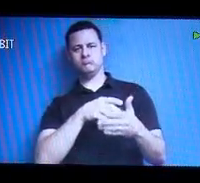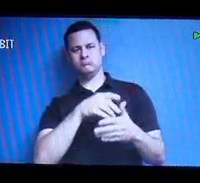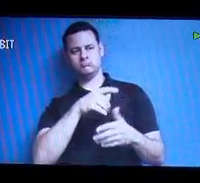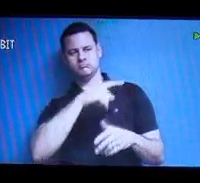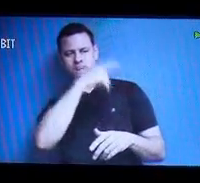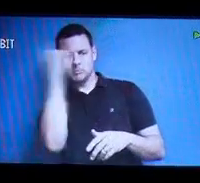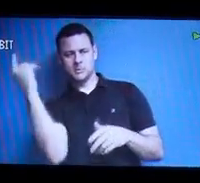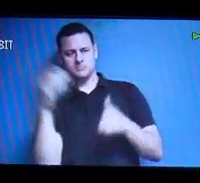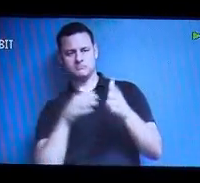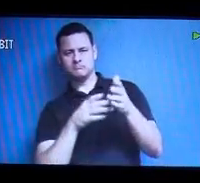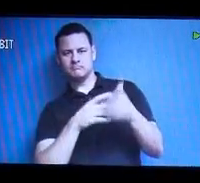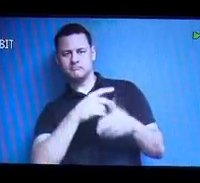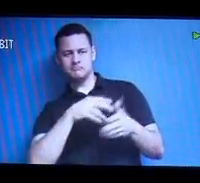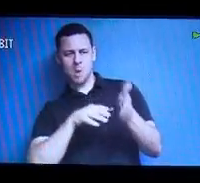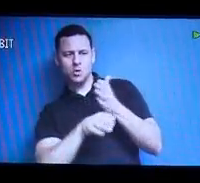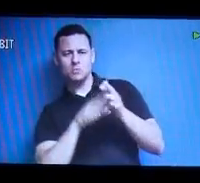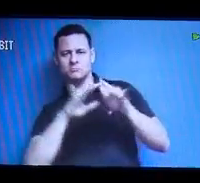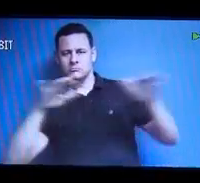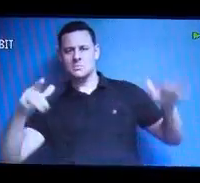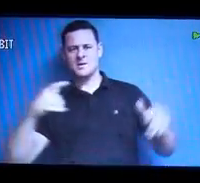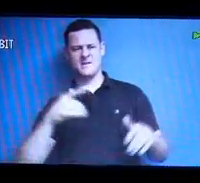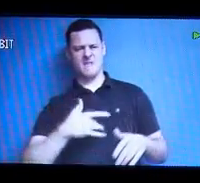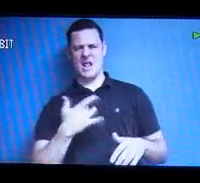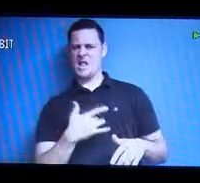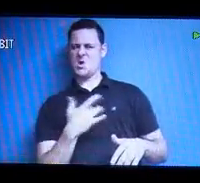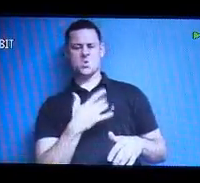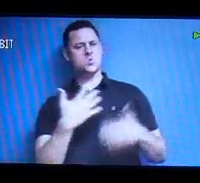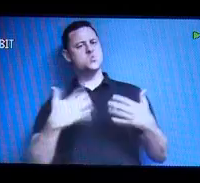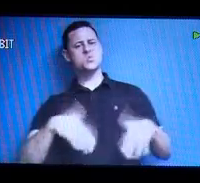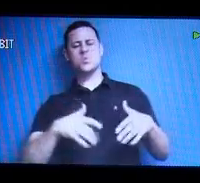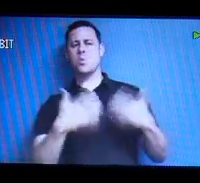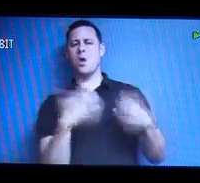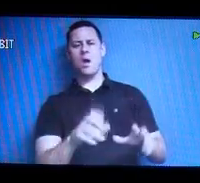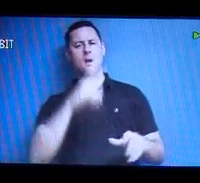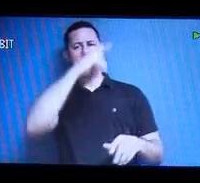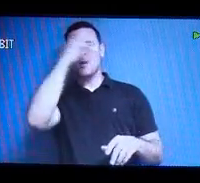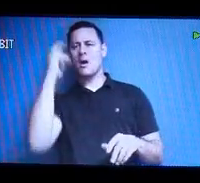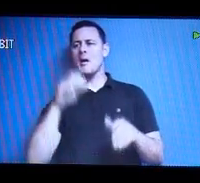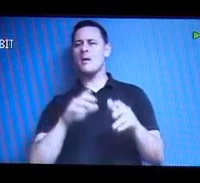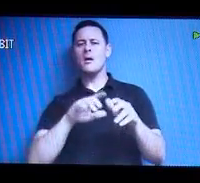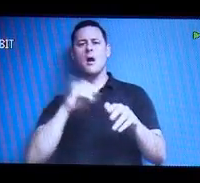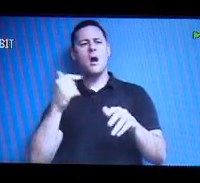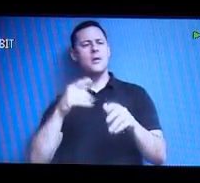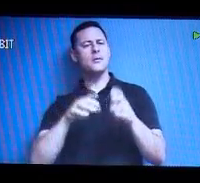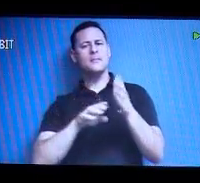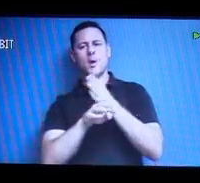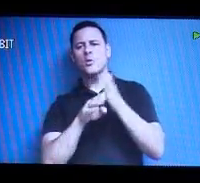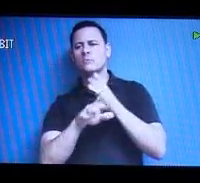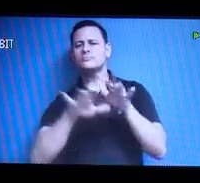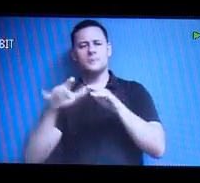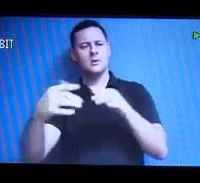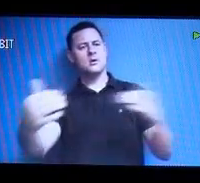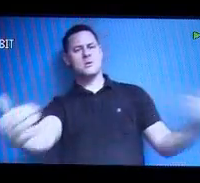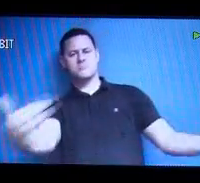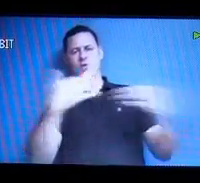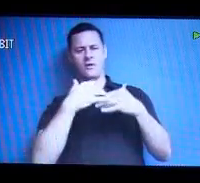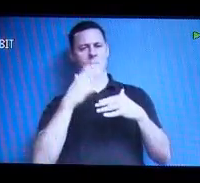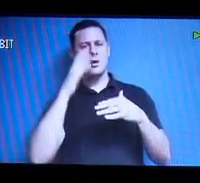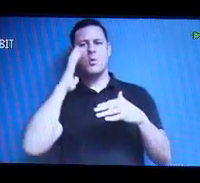people come moving in, prices will fall, so that would be a self-fulfilling prophecy. So they created insurance on home prices. My proposal in the